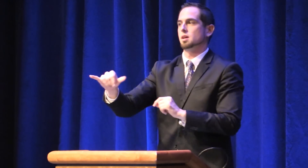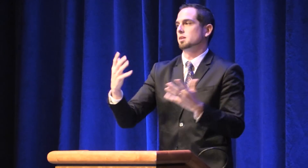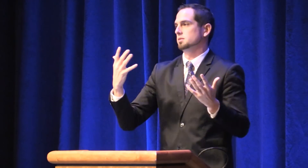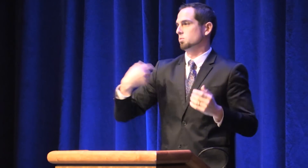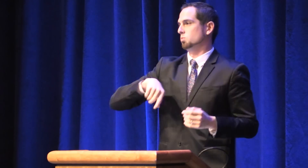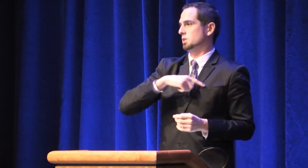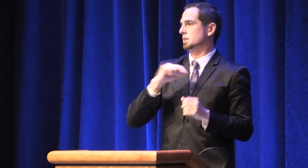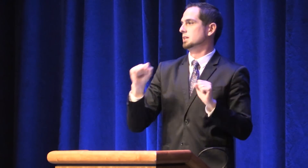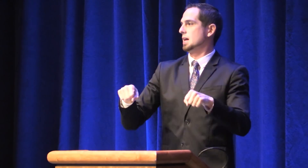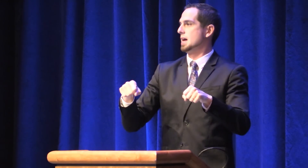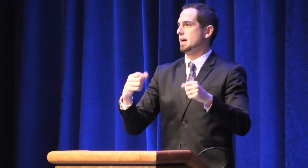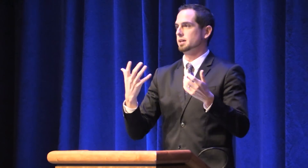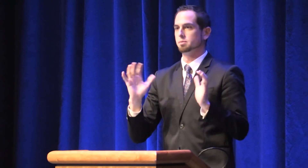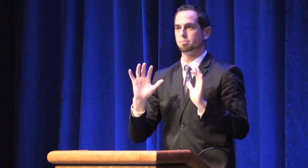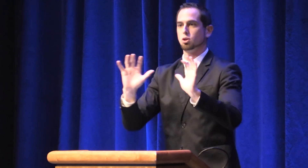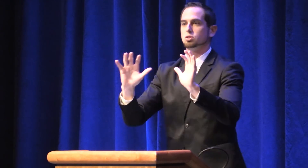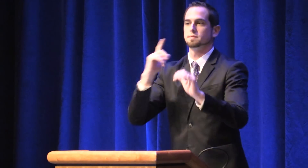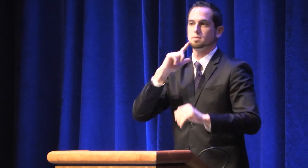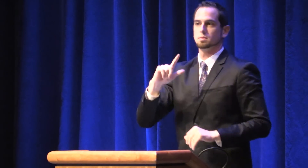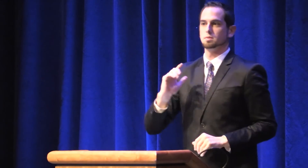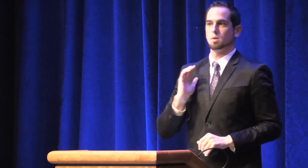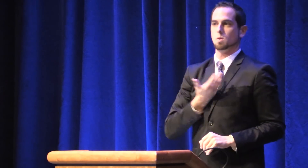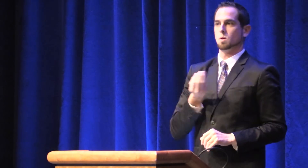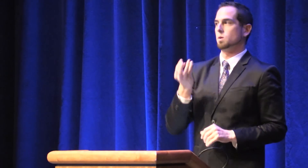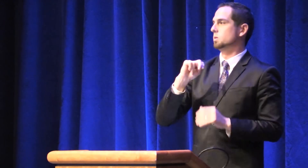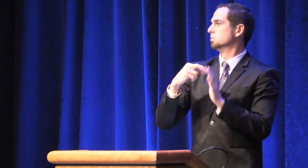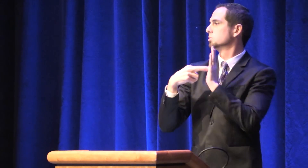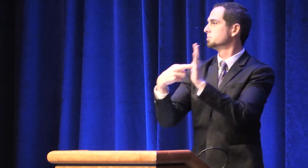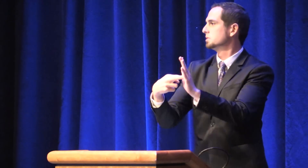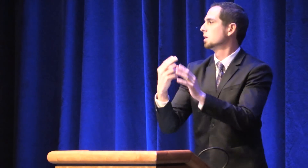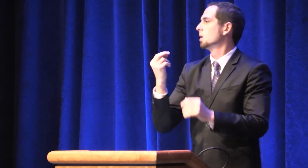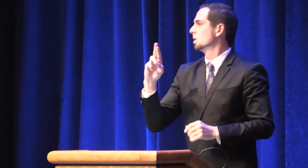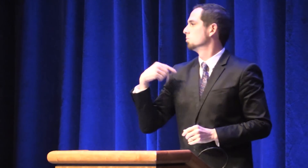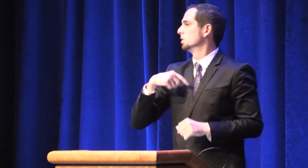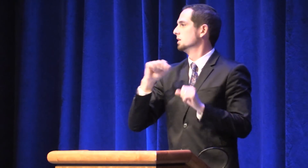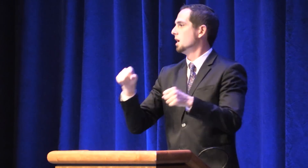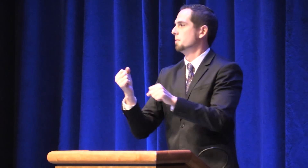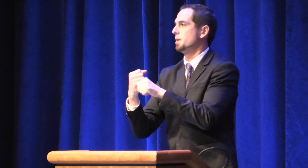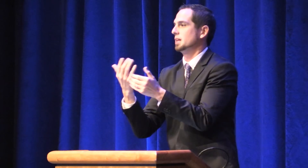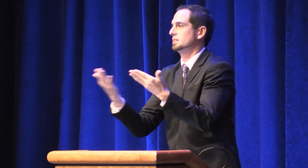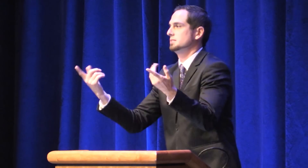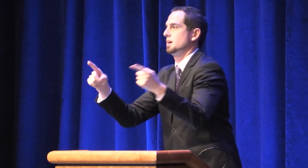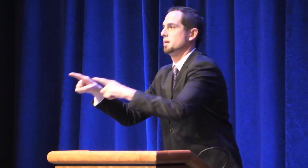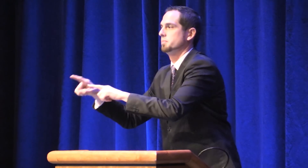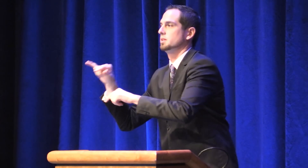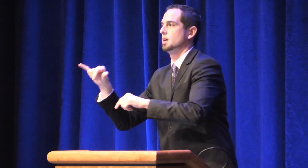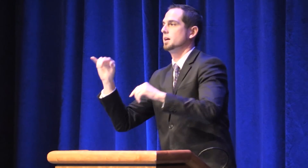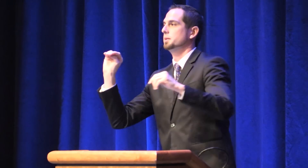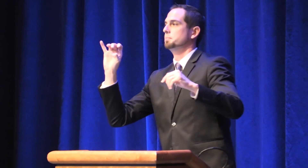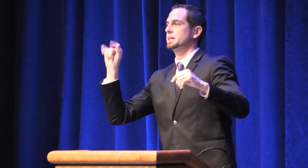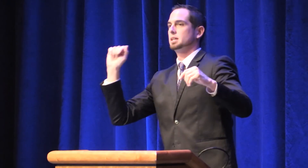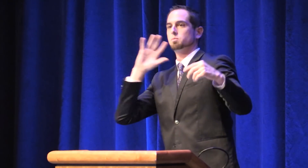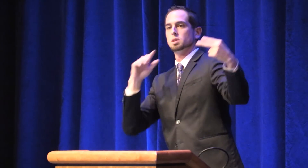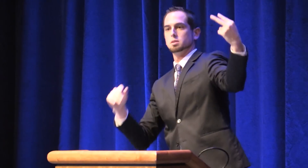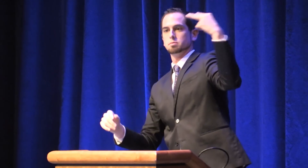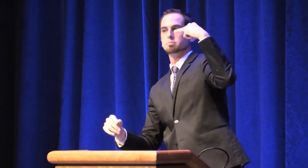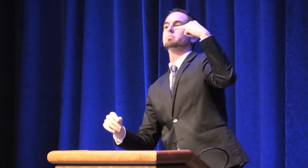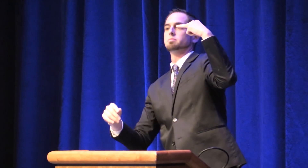It's up to us to determine how we push our causes forward, how we are represented in the